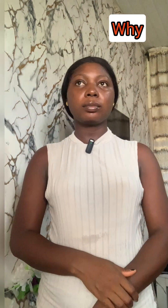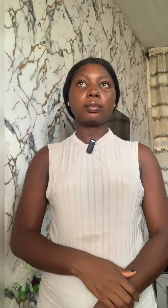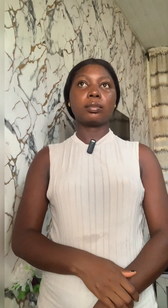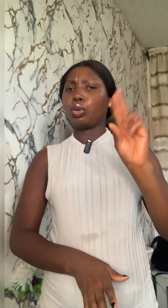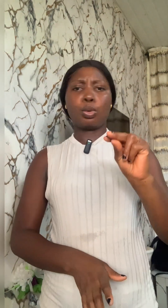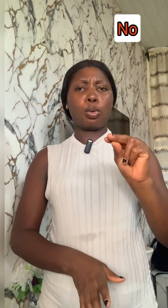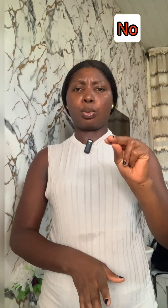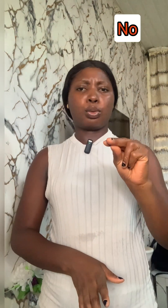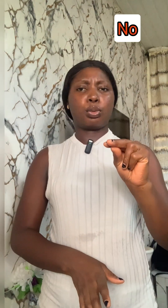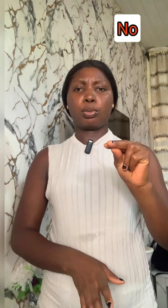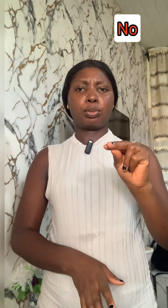No.